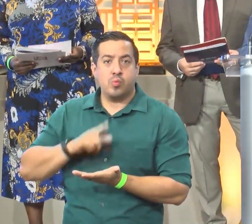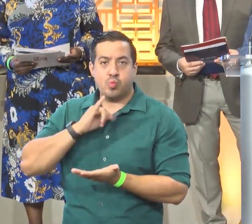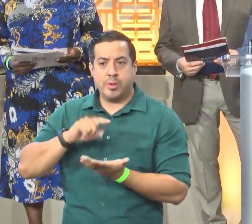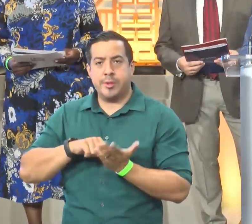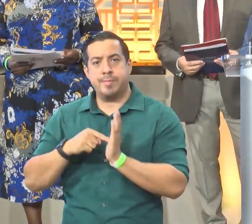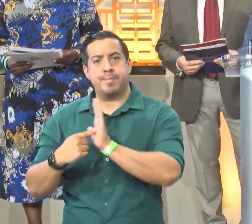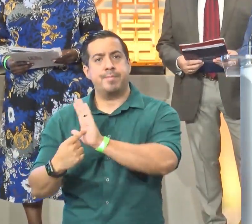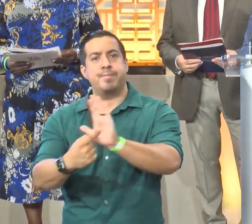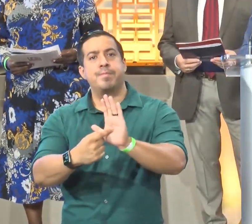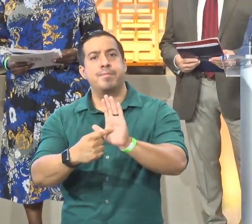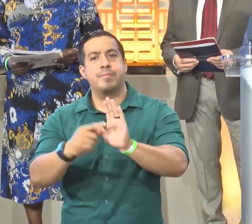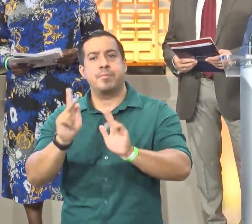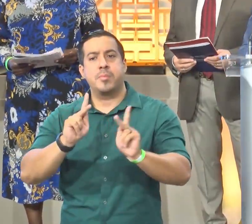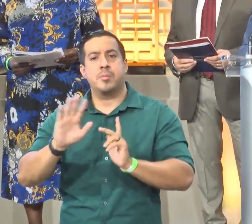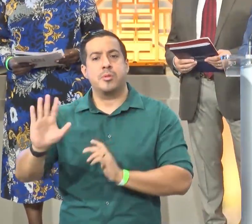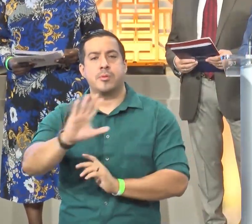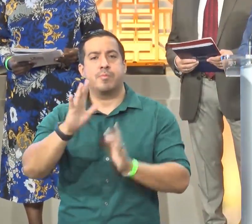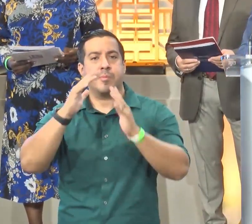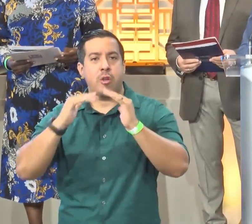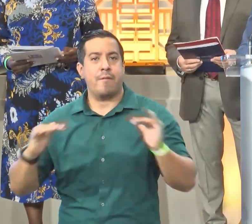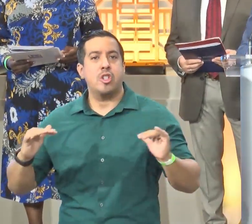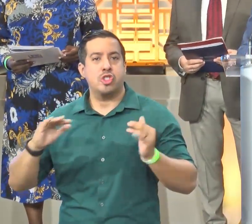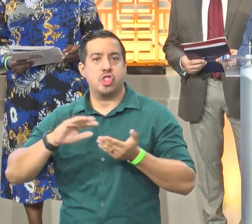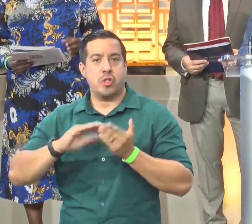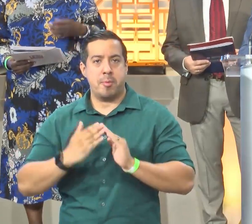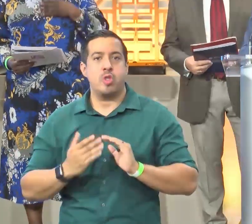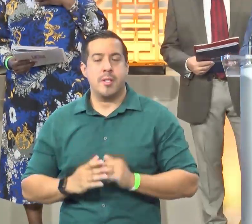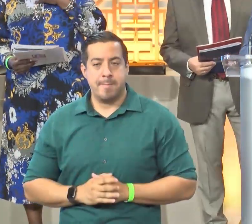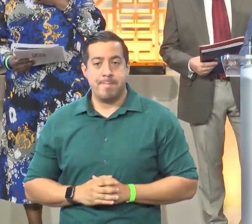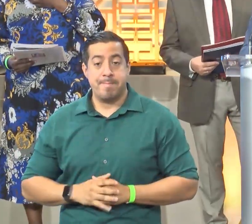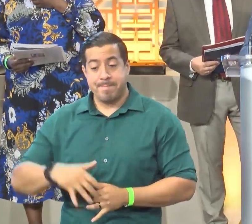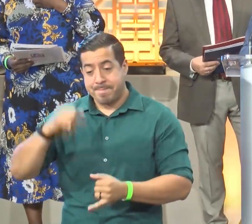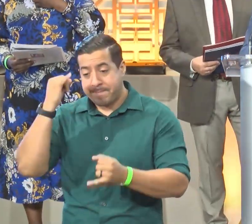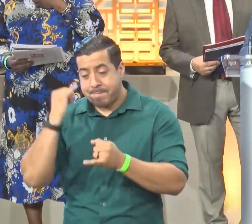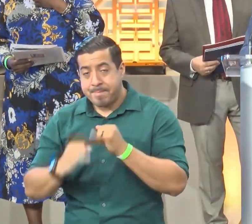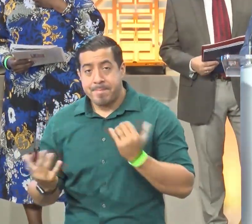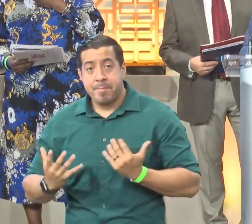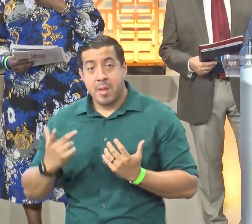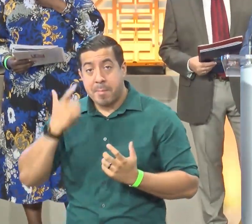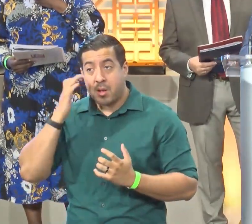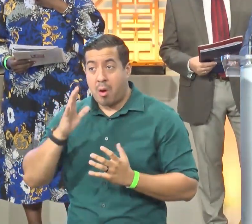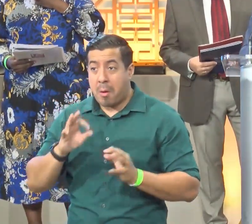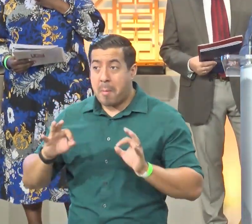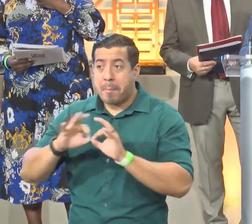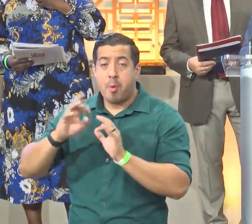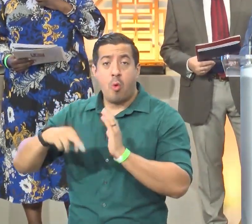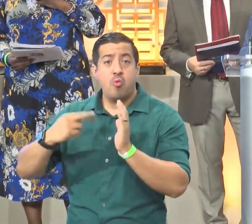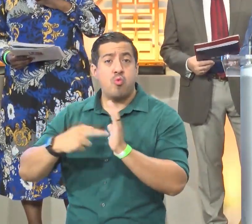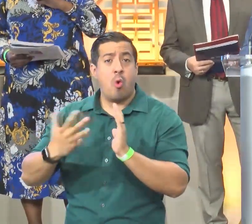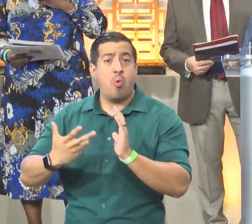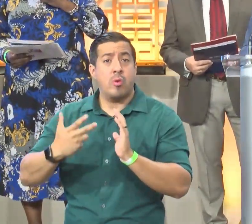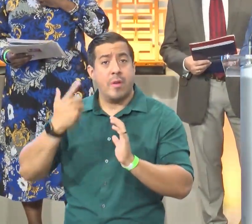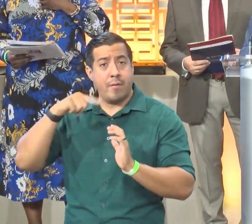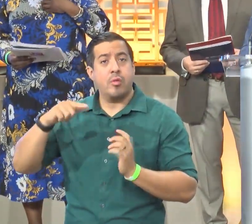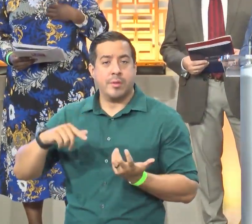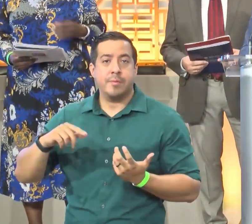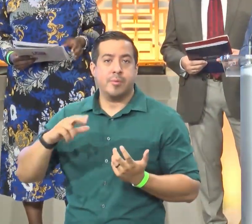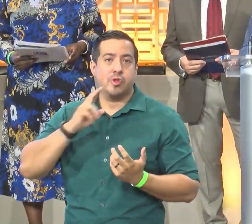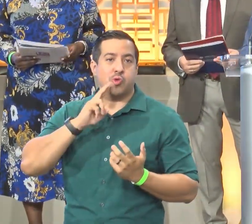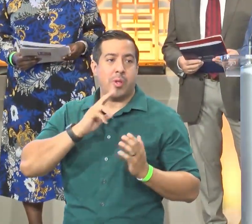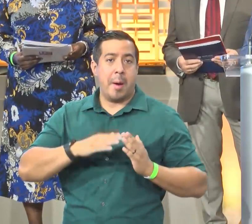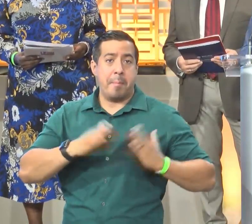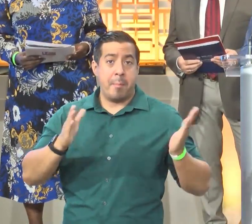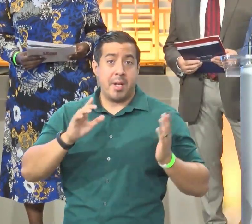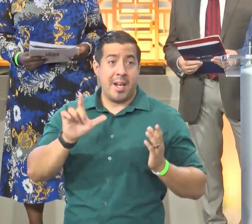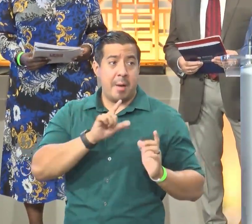the voices of Houston's diverse community. Finally, because of the important role in the Houston Public Library